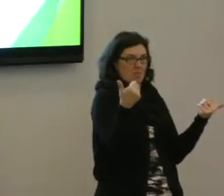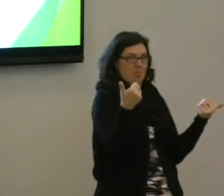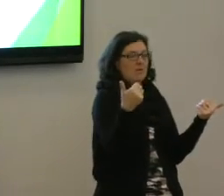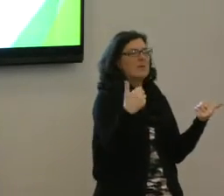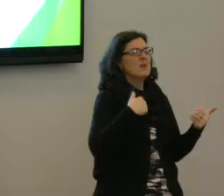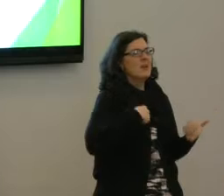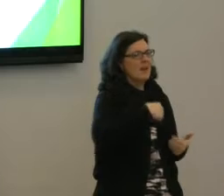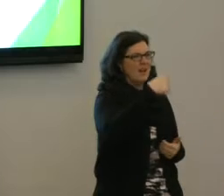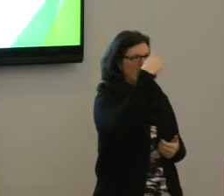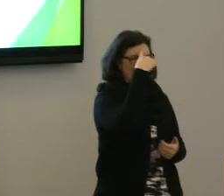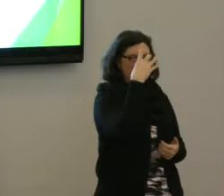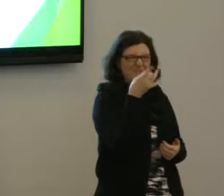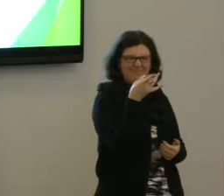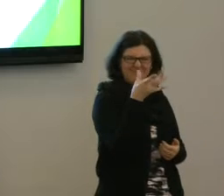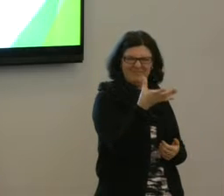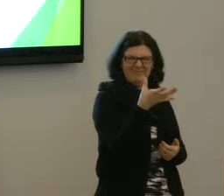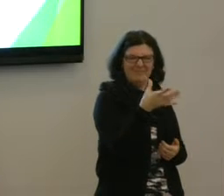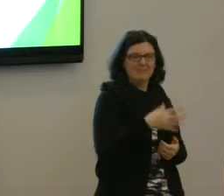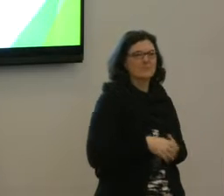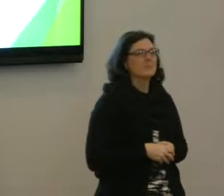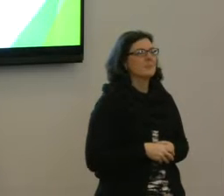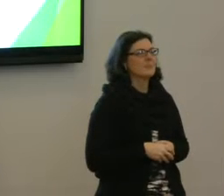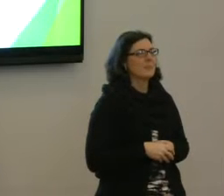I think, just terrible.